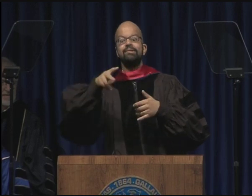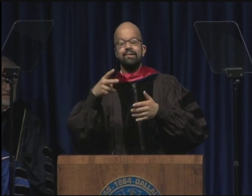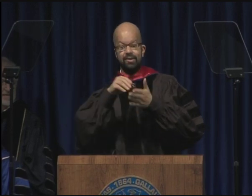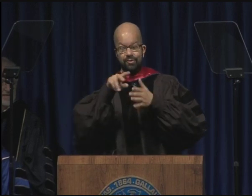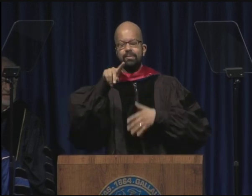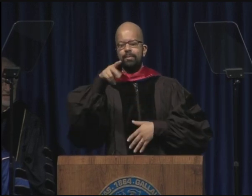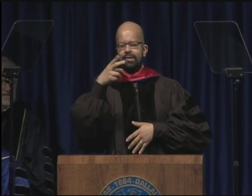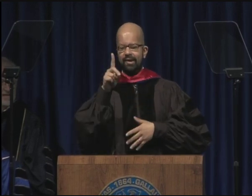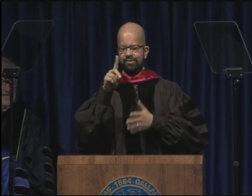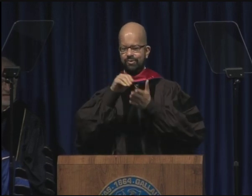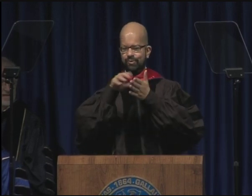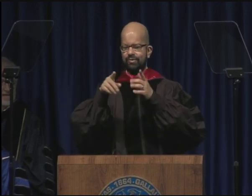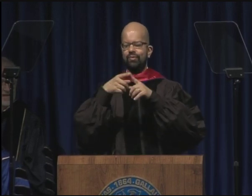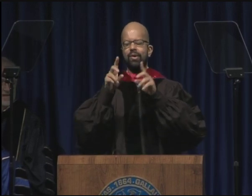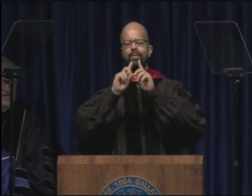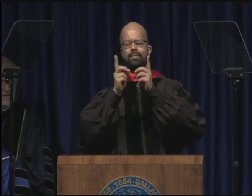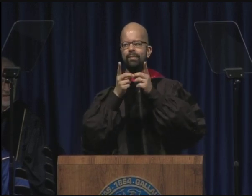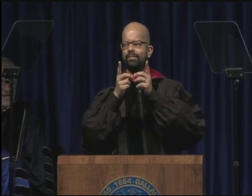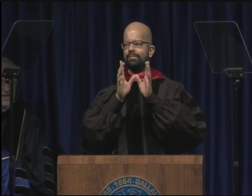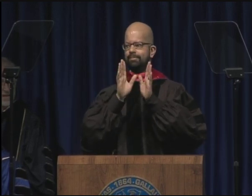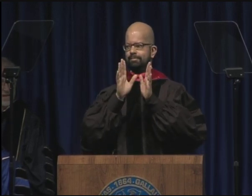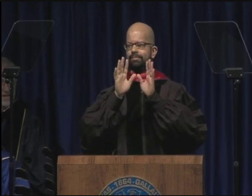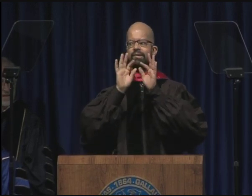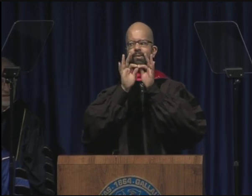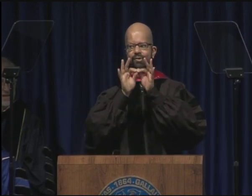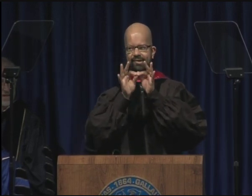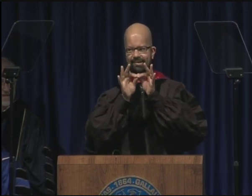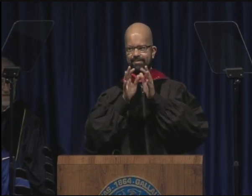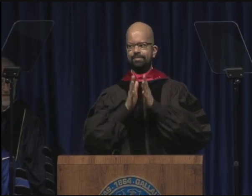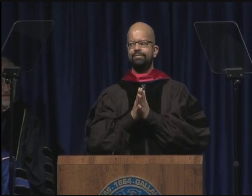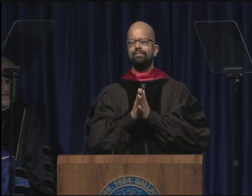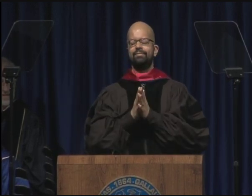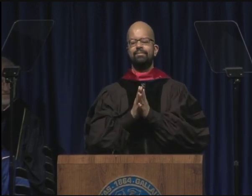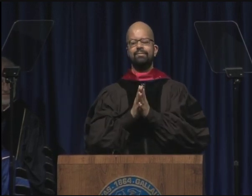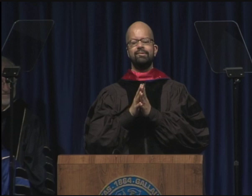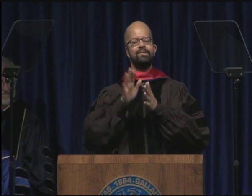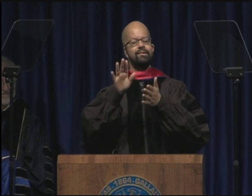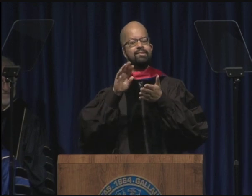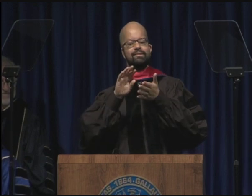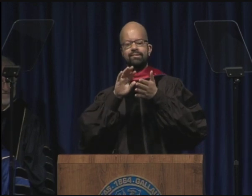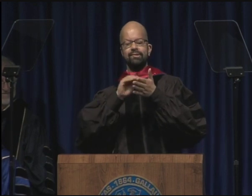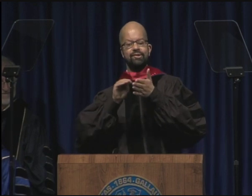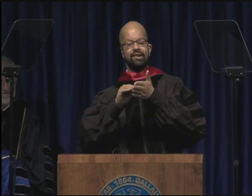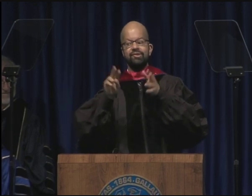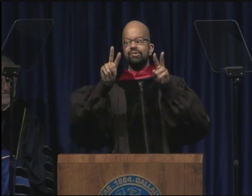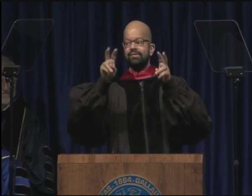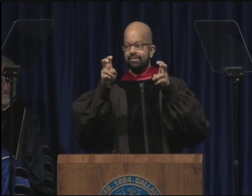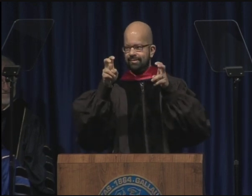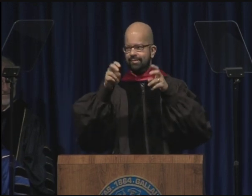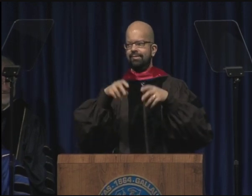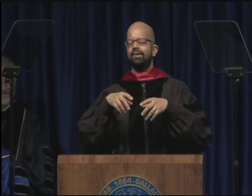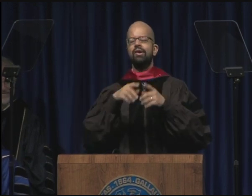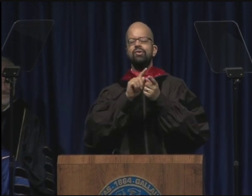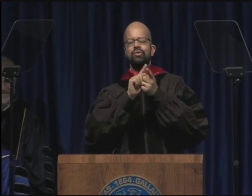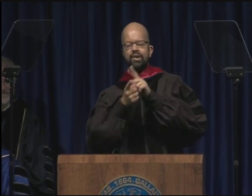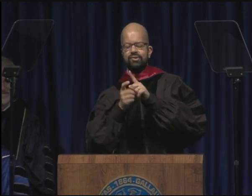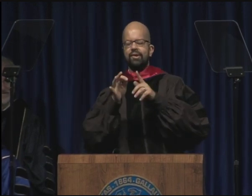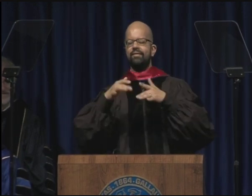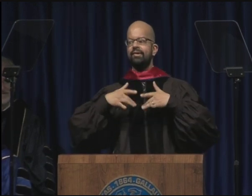Remember, 2 students win this award. The second is a PhD student. The PhD student is from the Department of Interpretation.